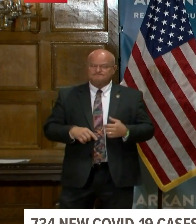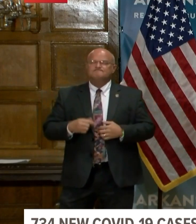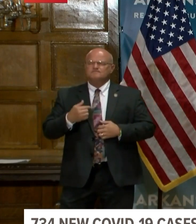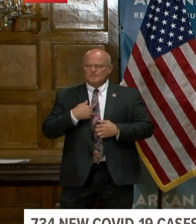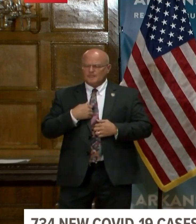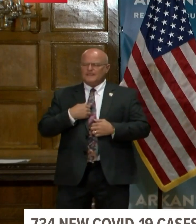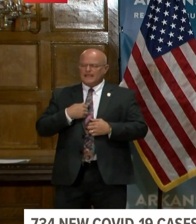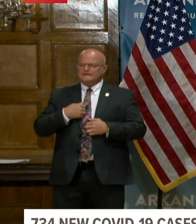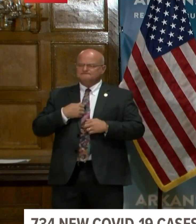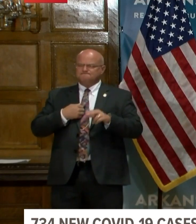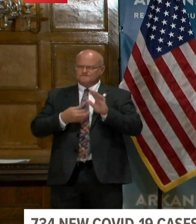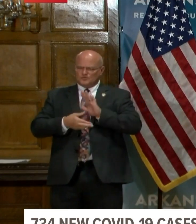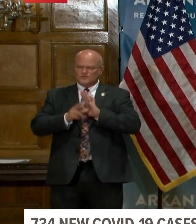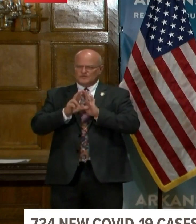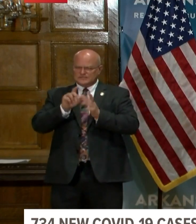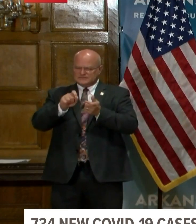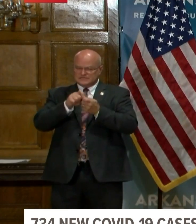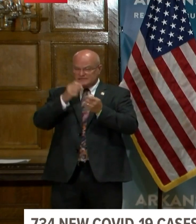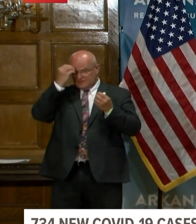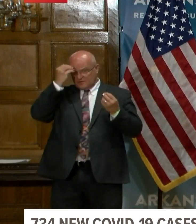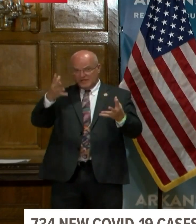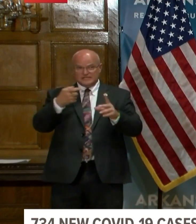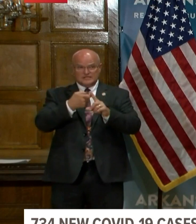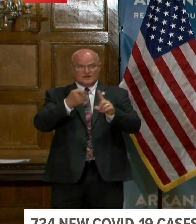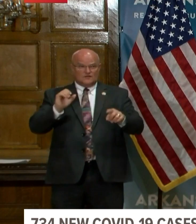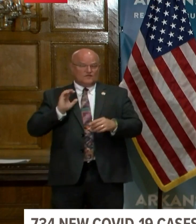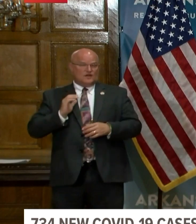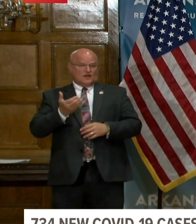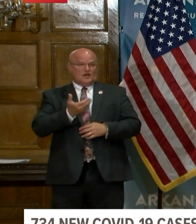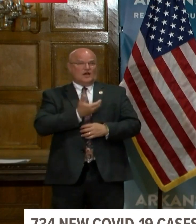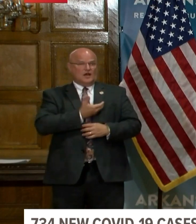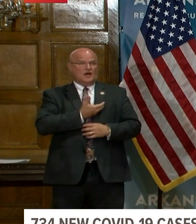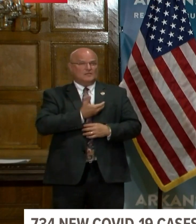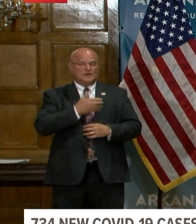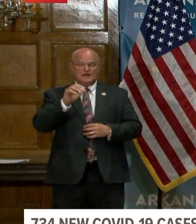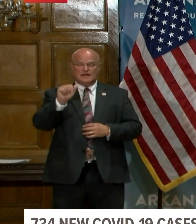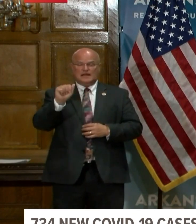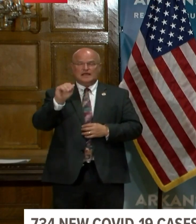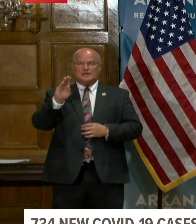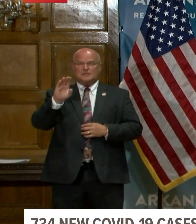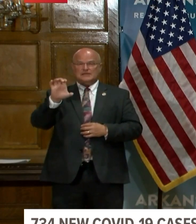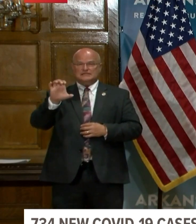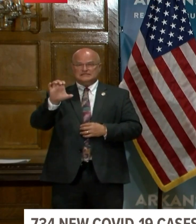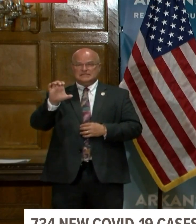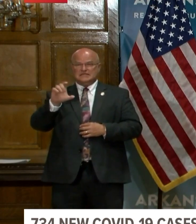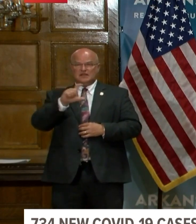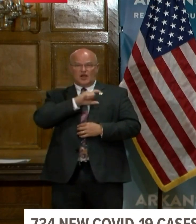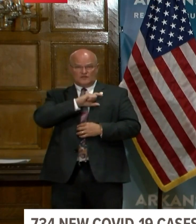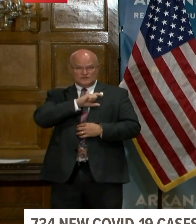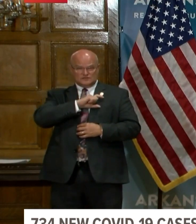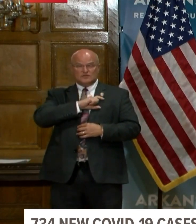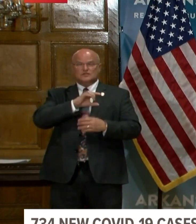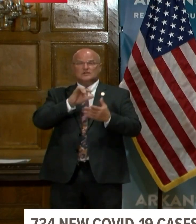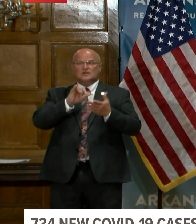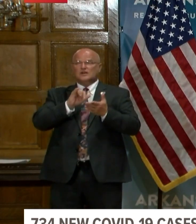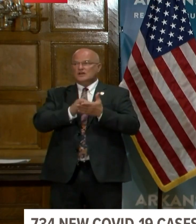have reviewed the specific information from our ABC enforcement officers